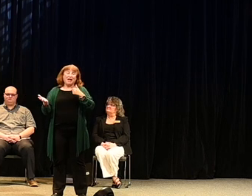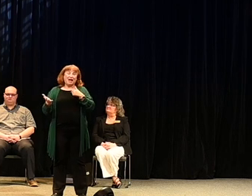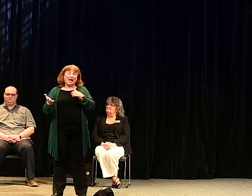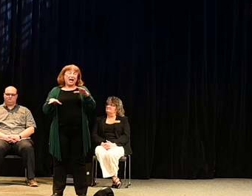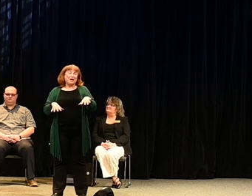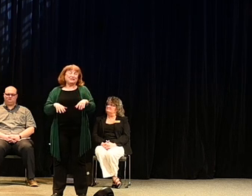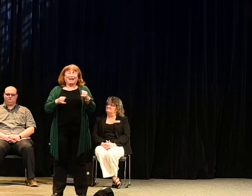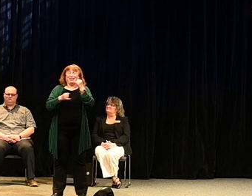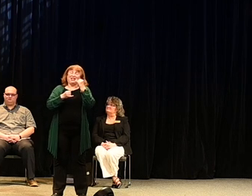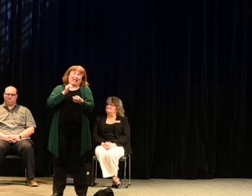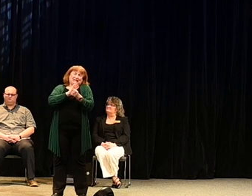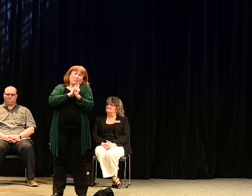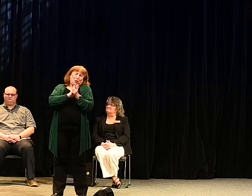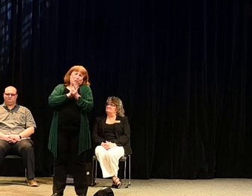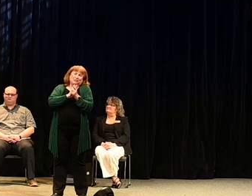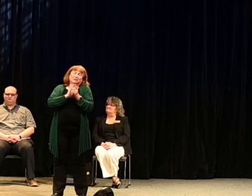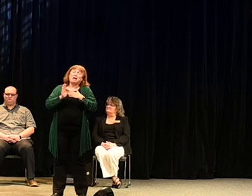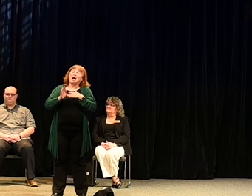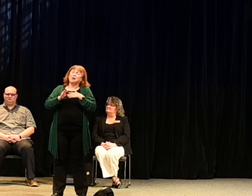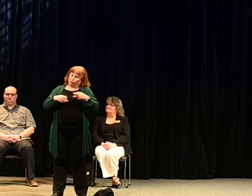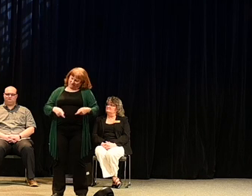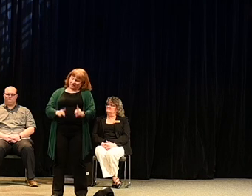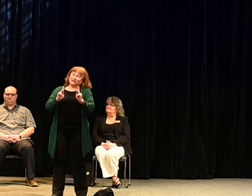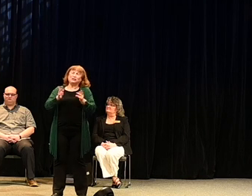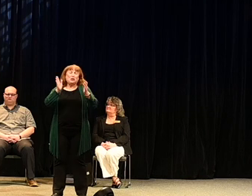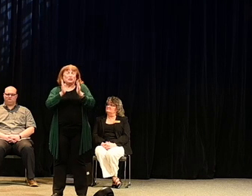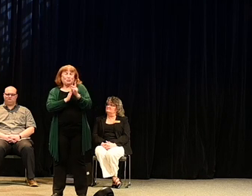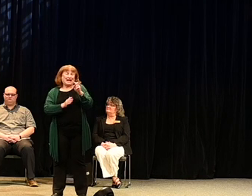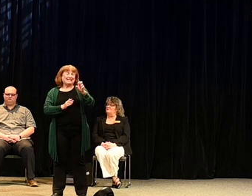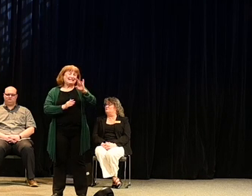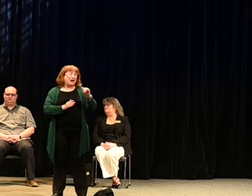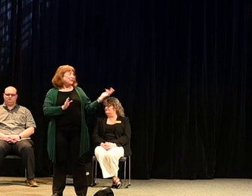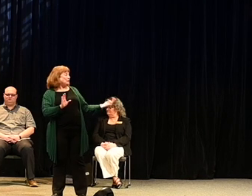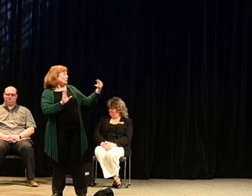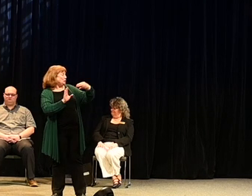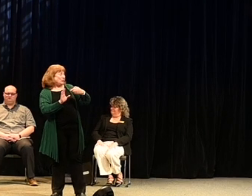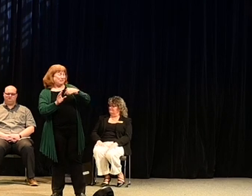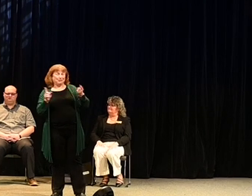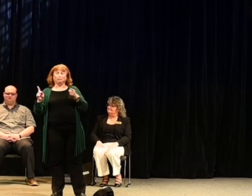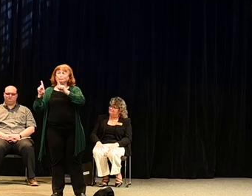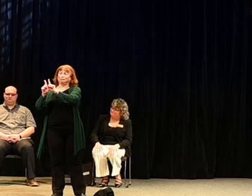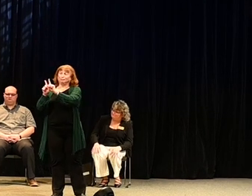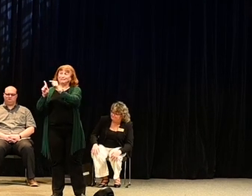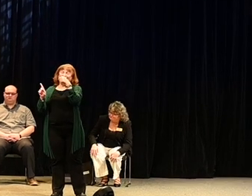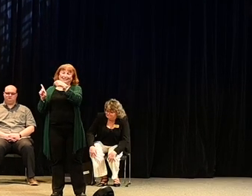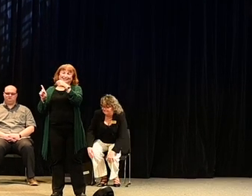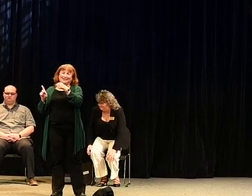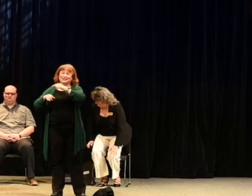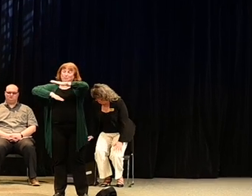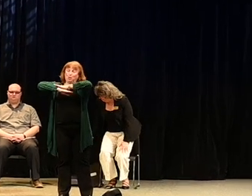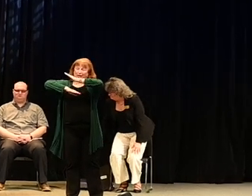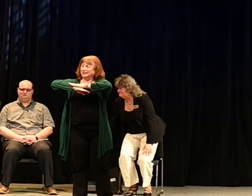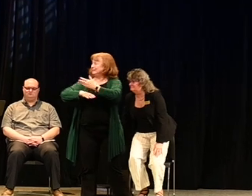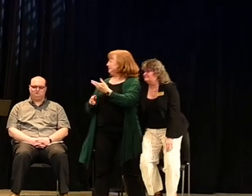just taking the last moment of privilege to ask Terry to join me here at this